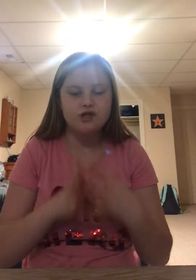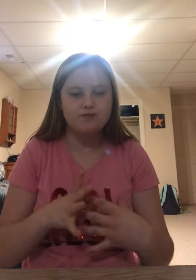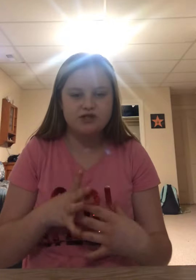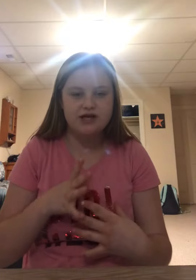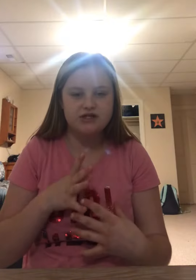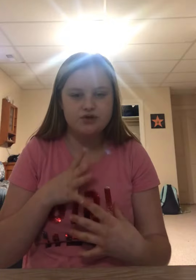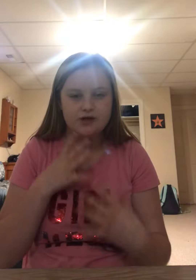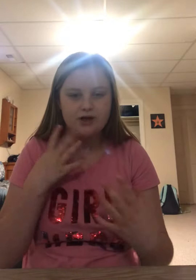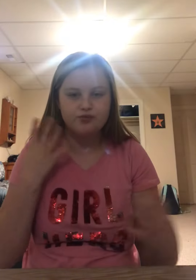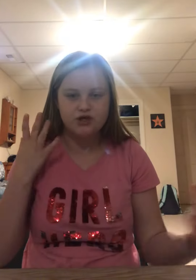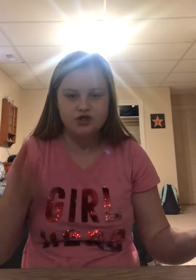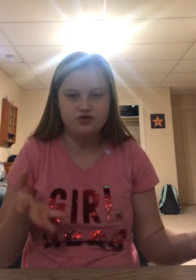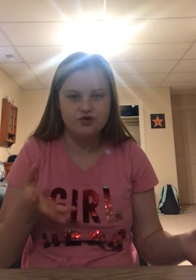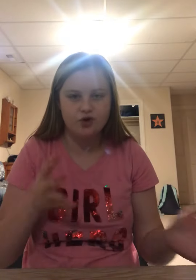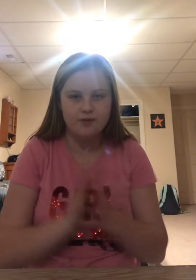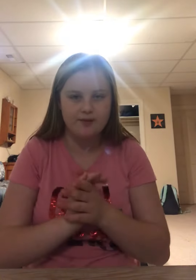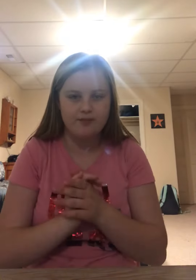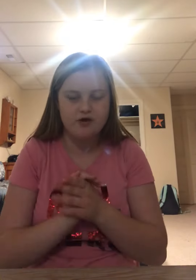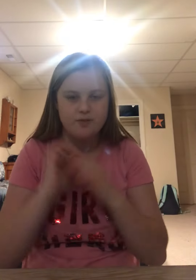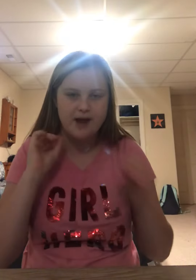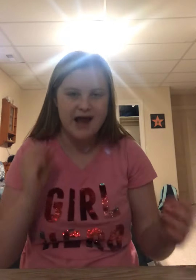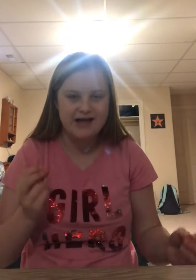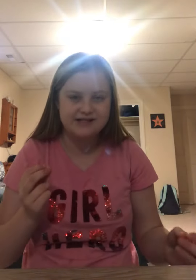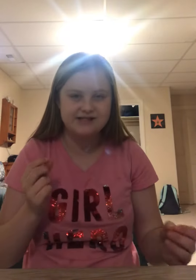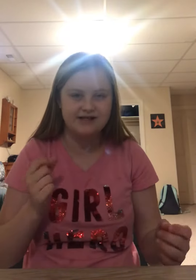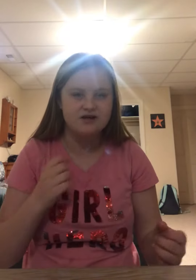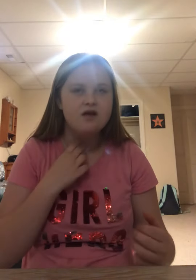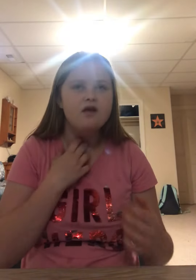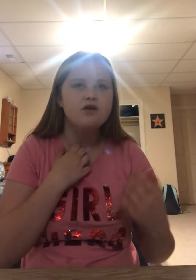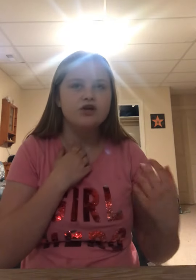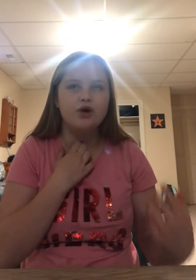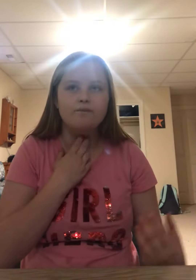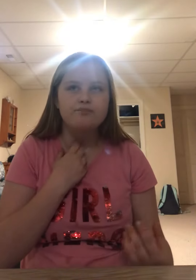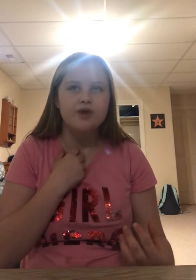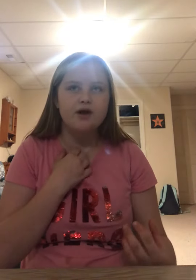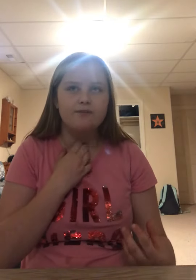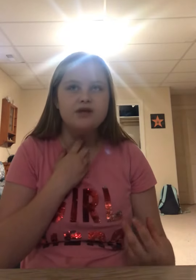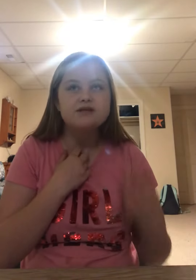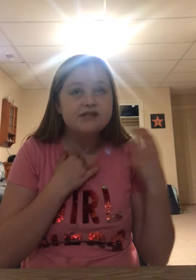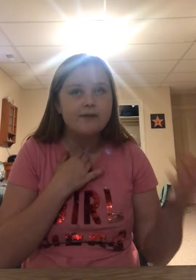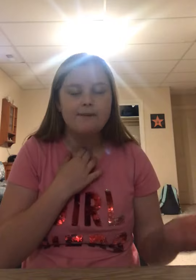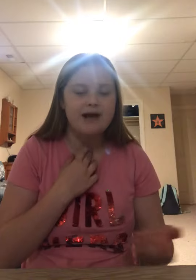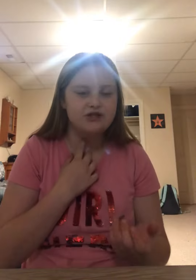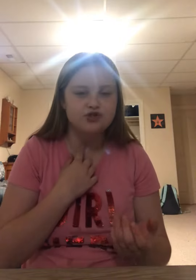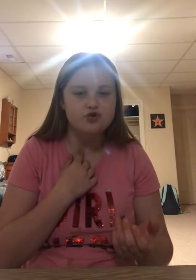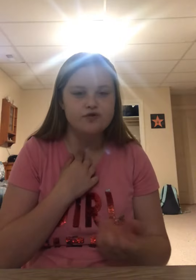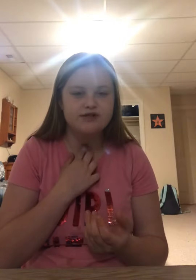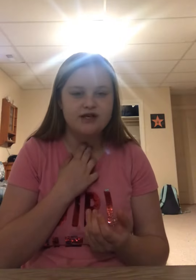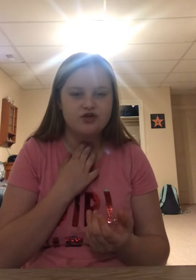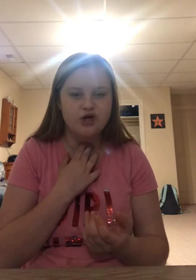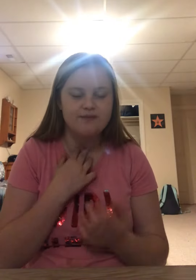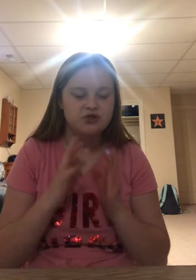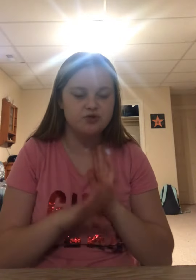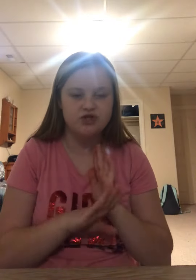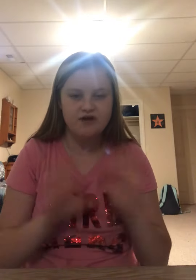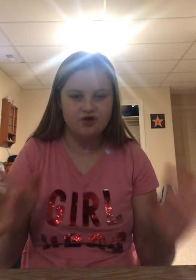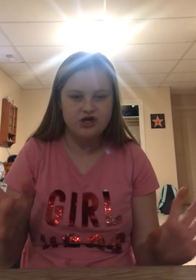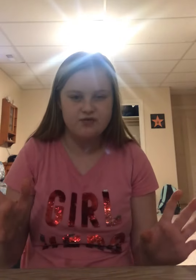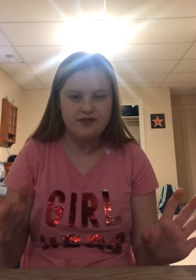gonna protect you and not pressure you to open up about your past, and, you know, um, he is coming back to school the second time, I still have no idea when that